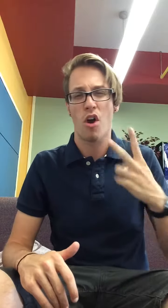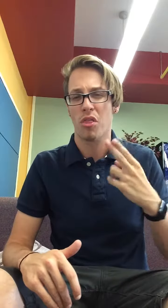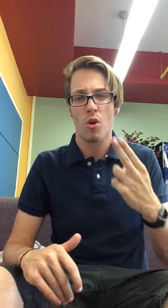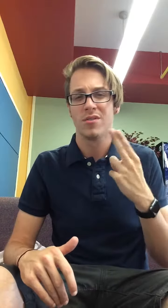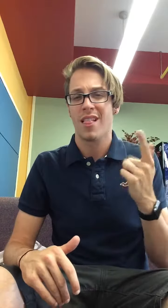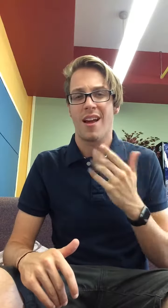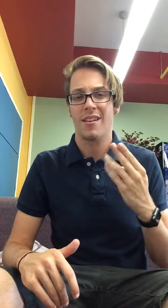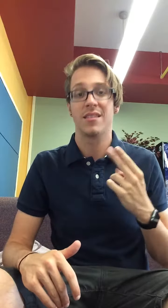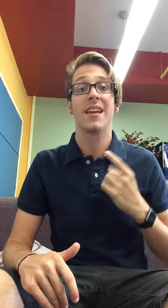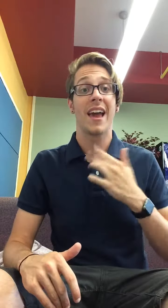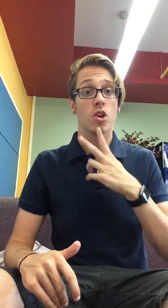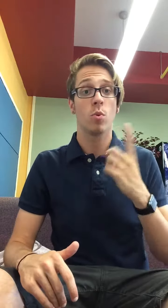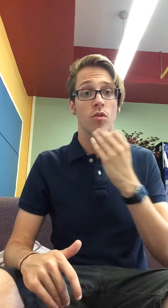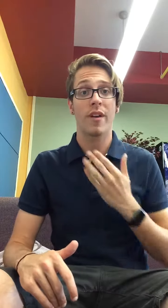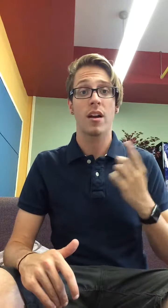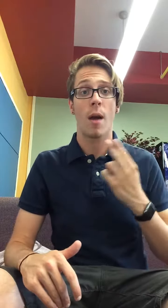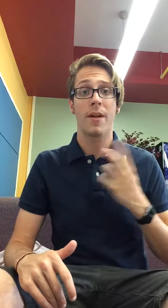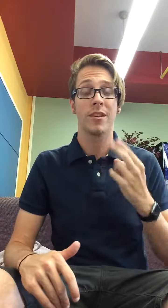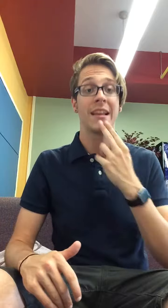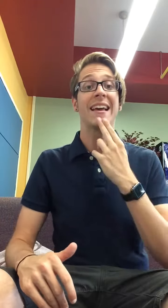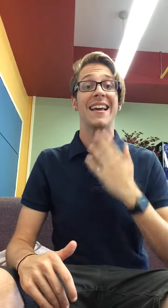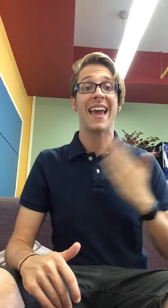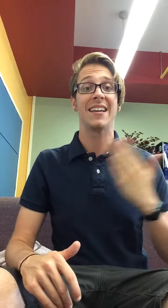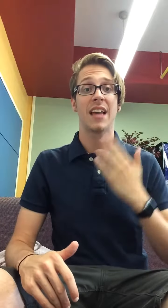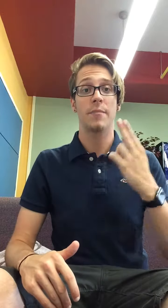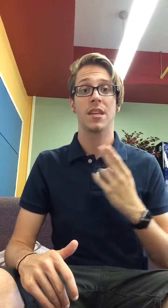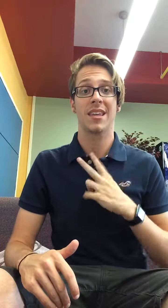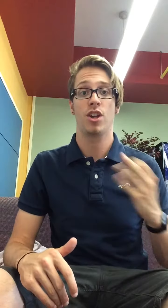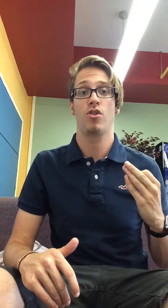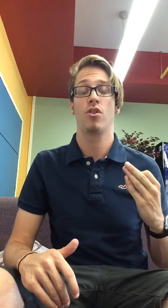annual rate, compounded K times a year, semi-annually,